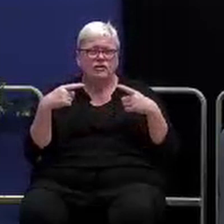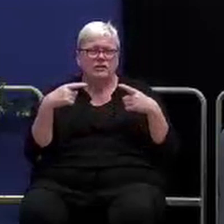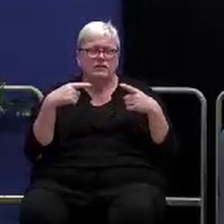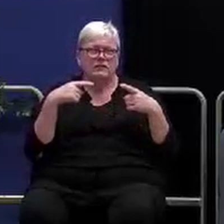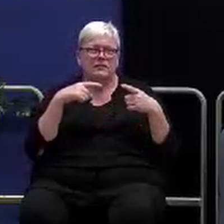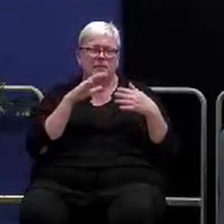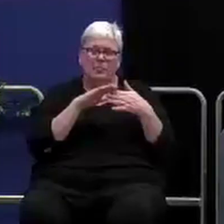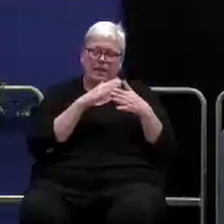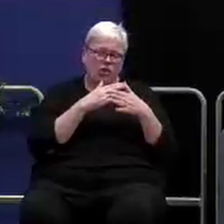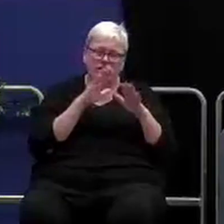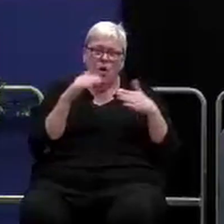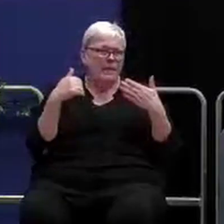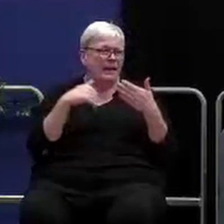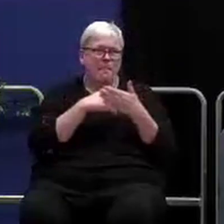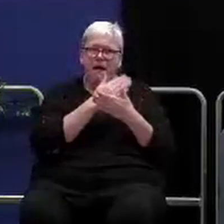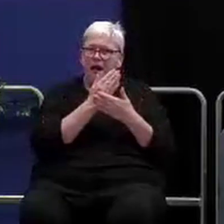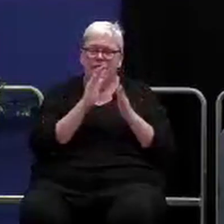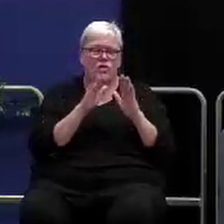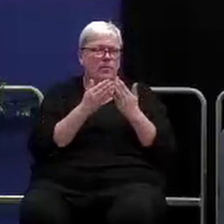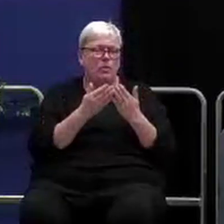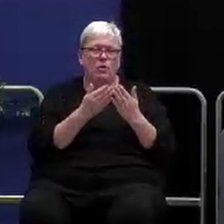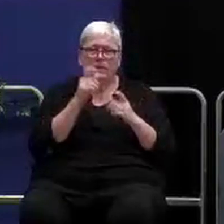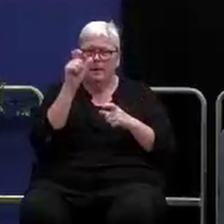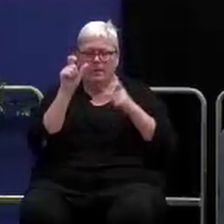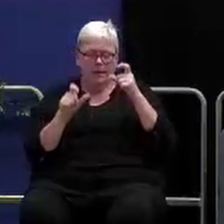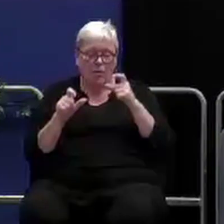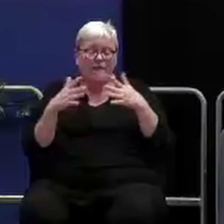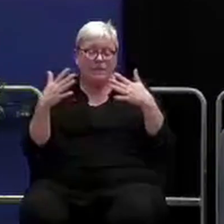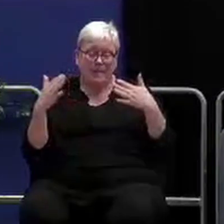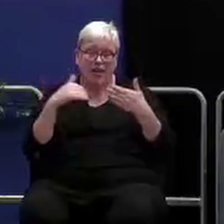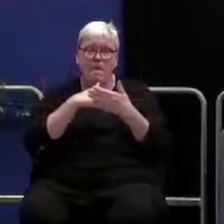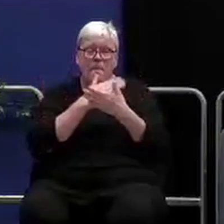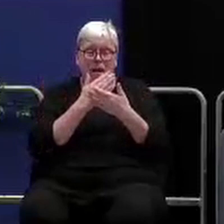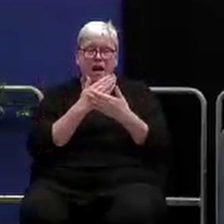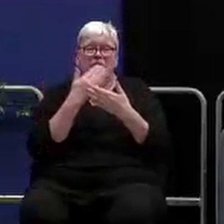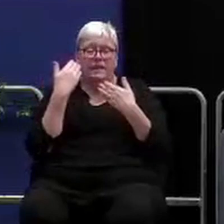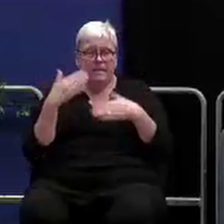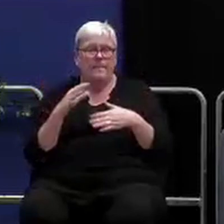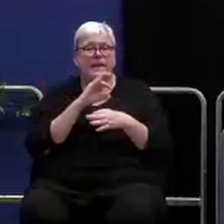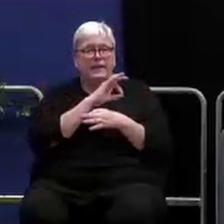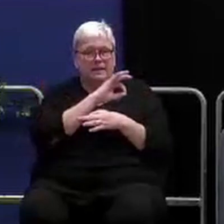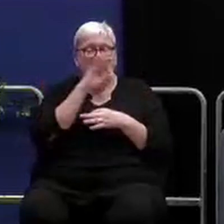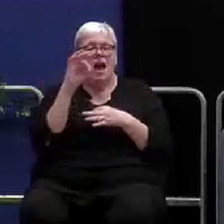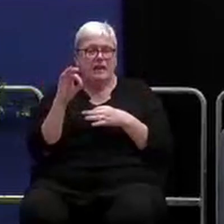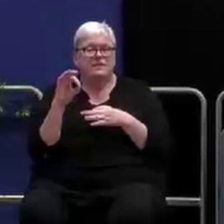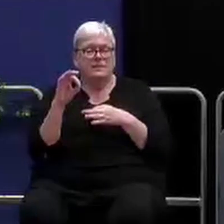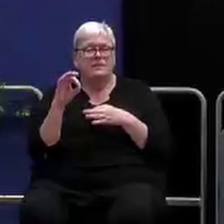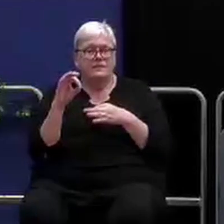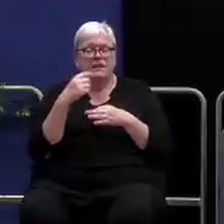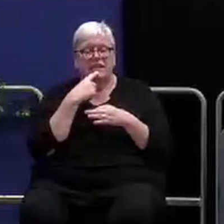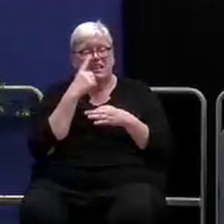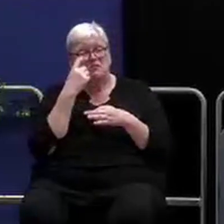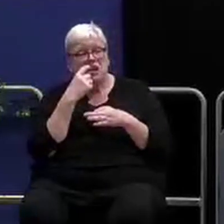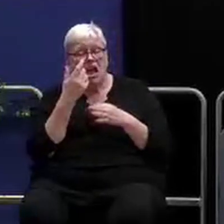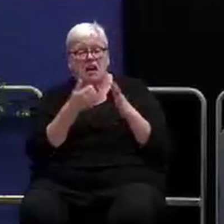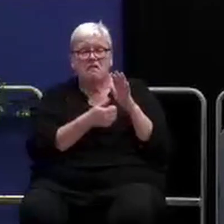of it. But the people who have a bigger part, I did give a veto to whether I was going to